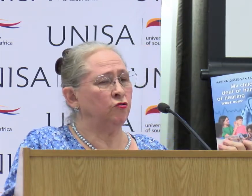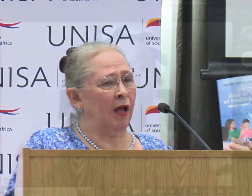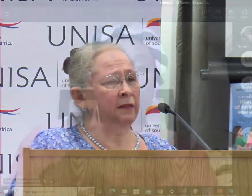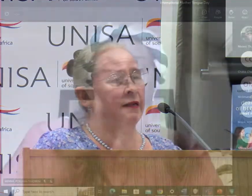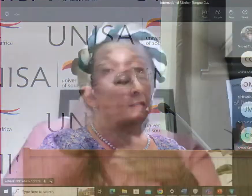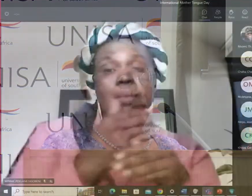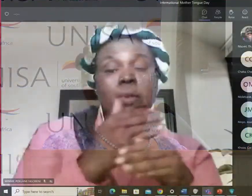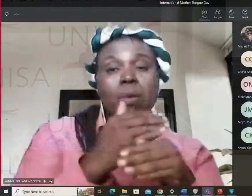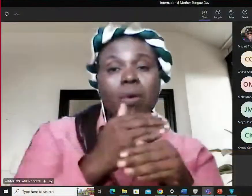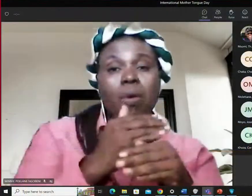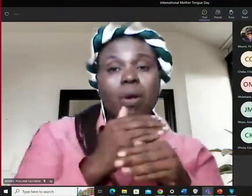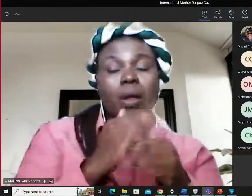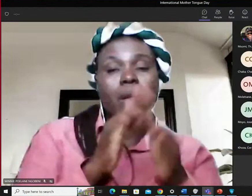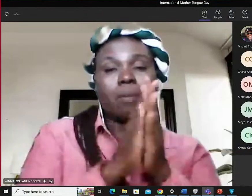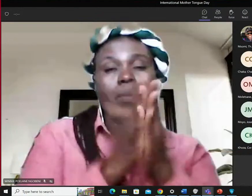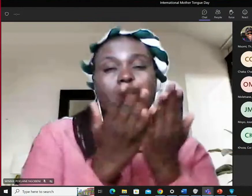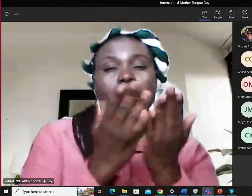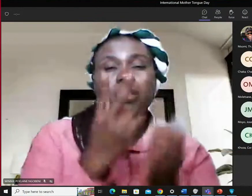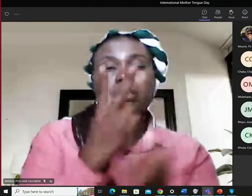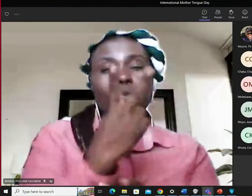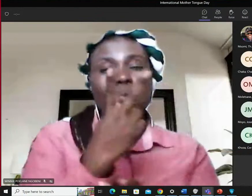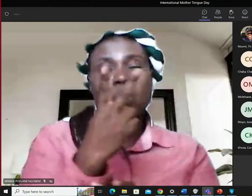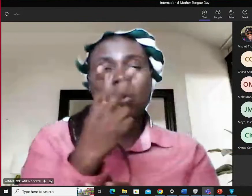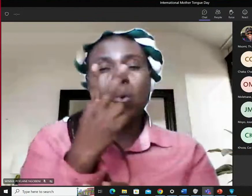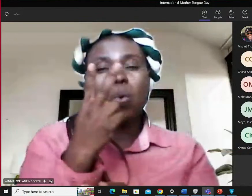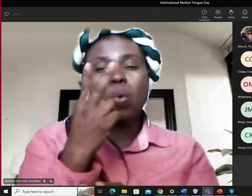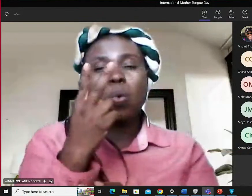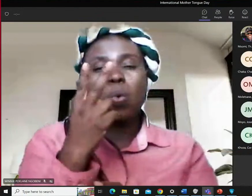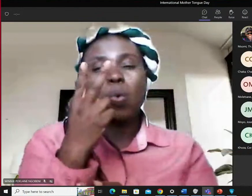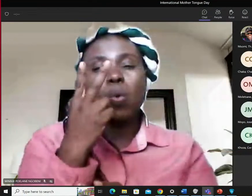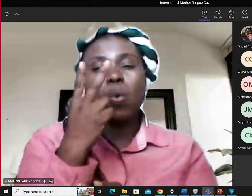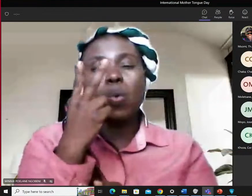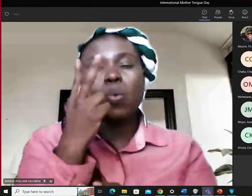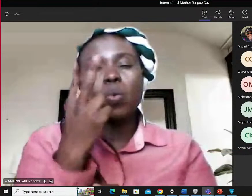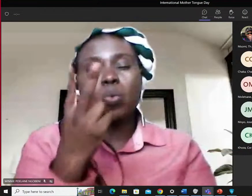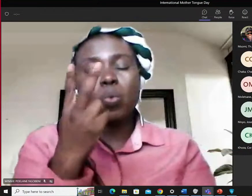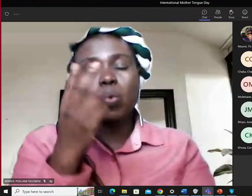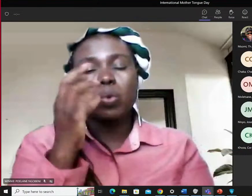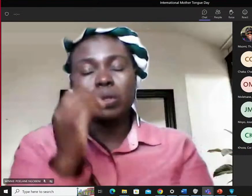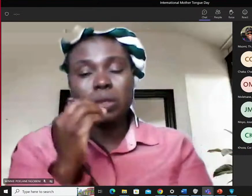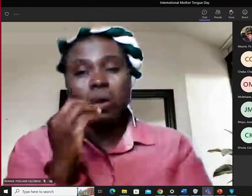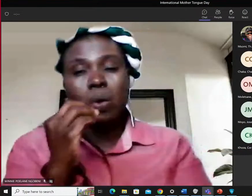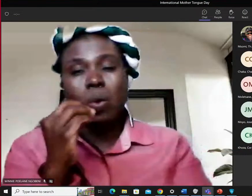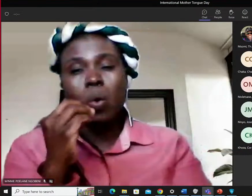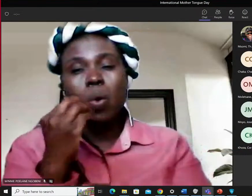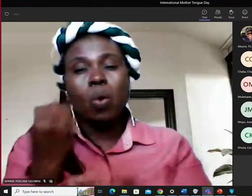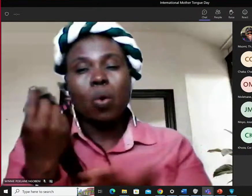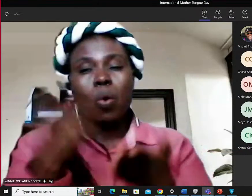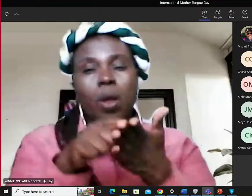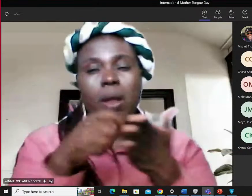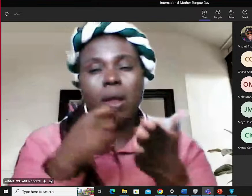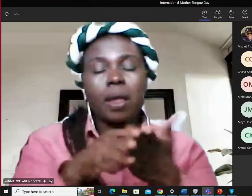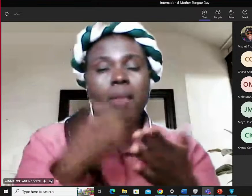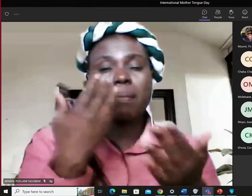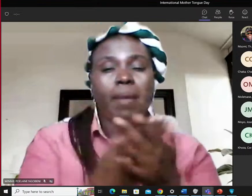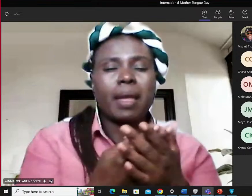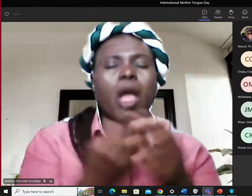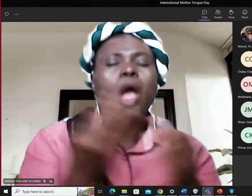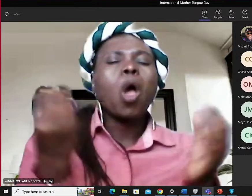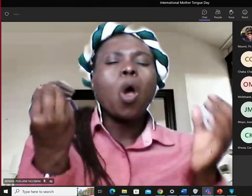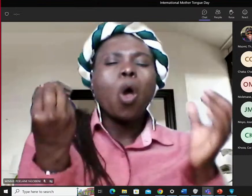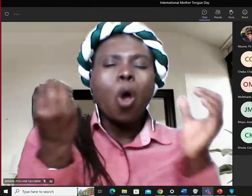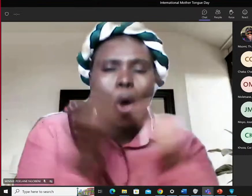costs 220 rand. But all the details, all the information I've researched